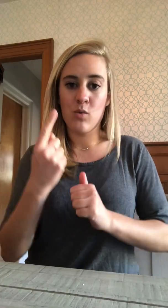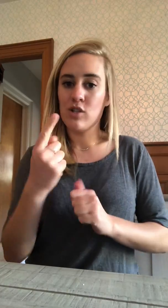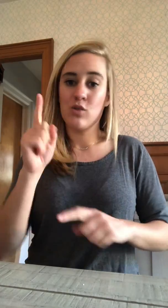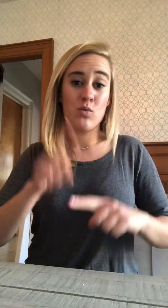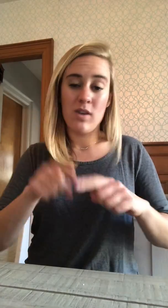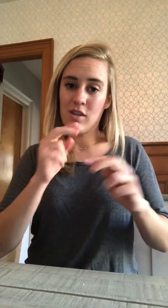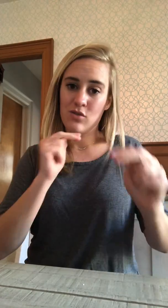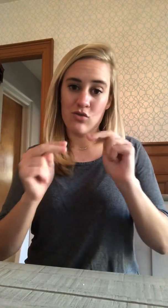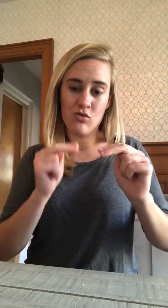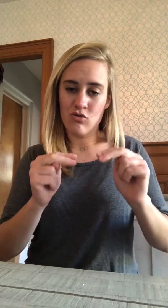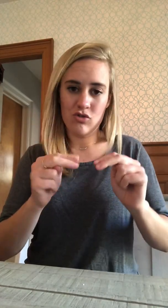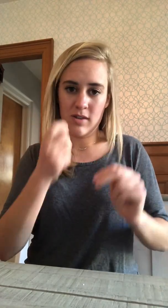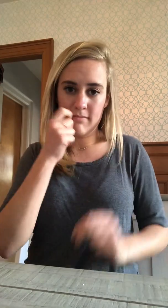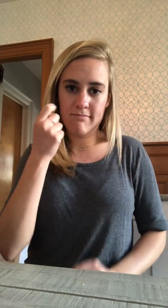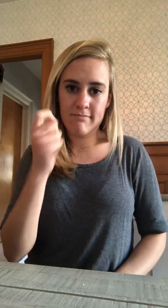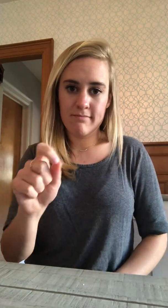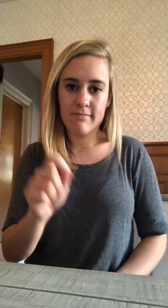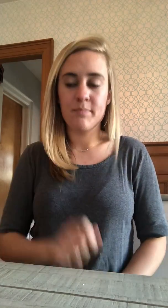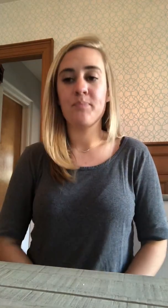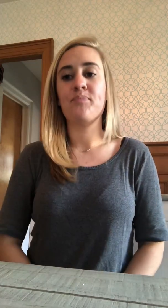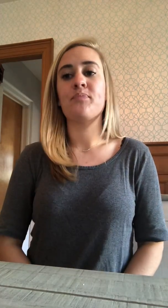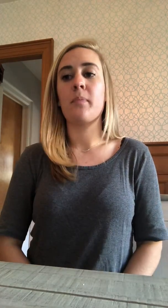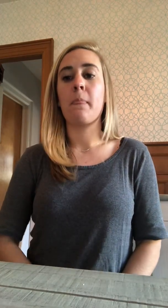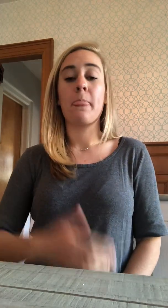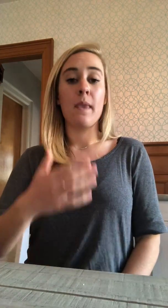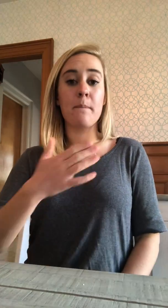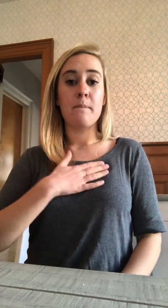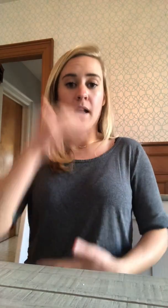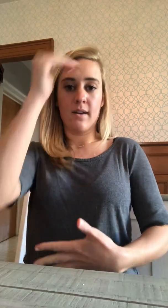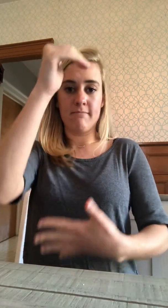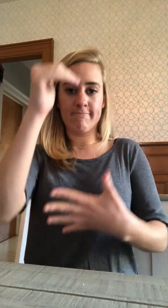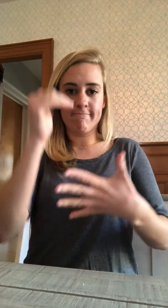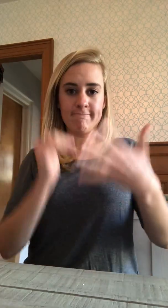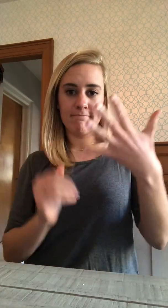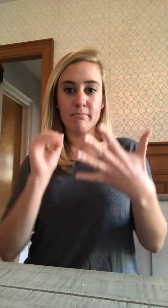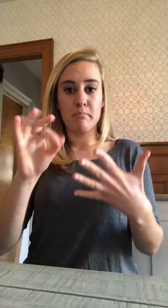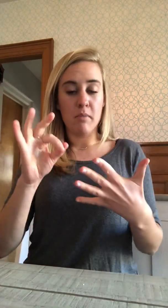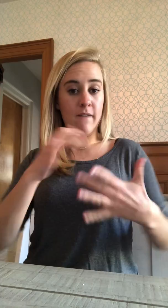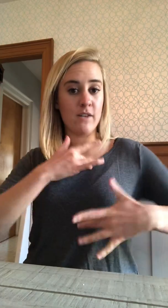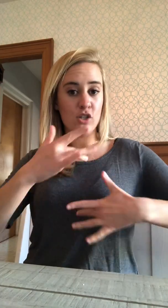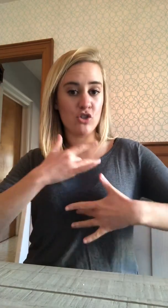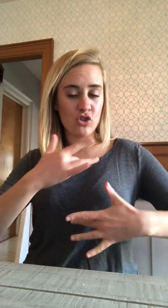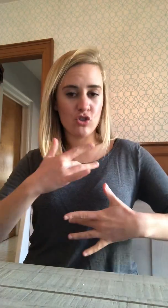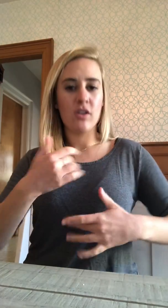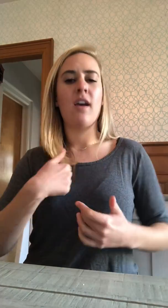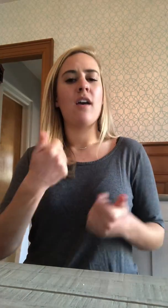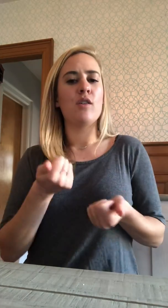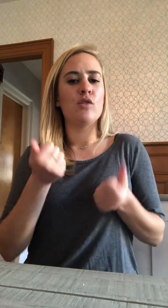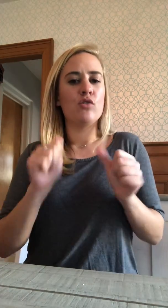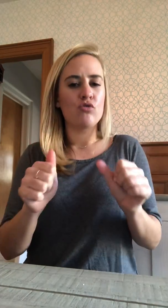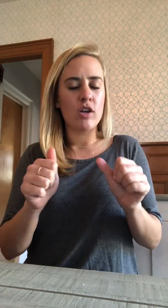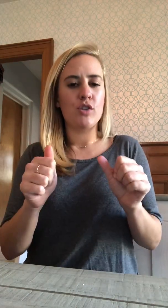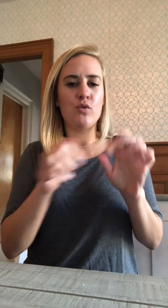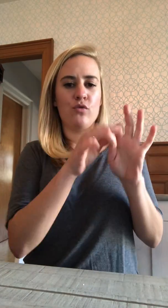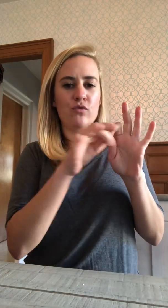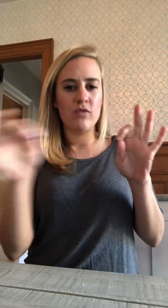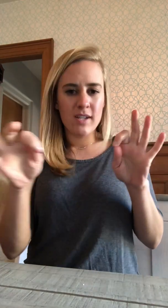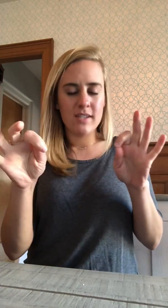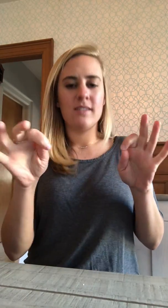things. Here is my hierarchy of concern, and I try to put this in terms that the family and the